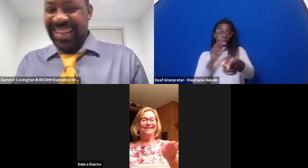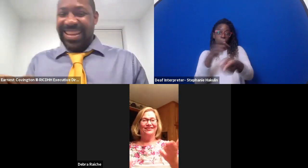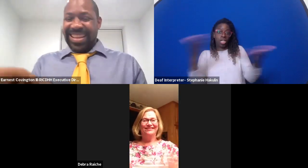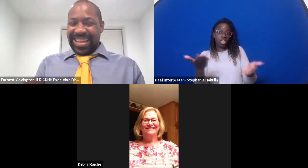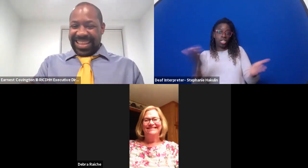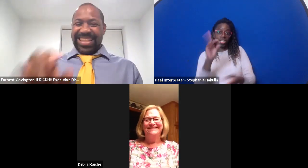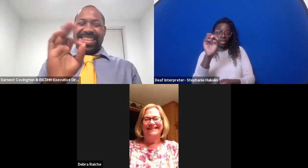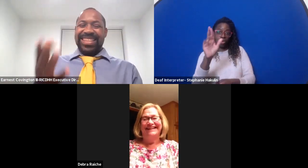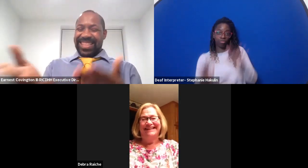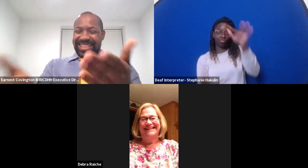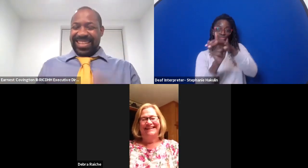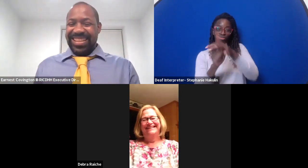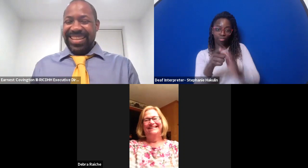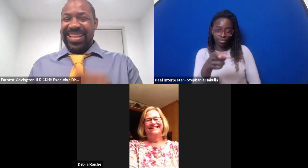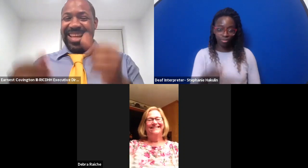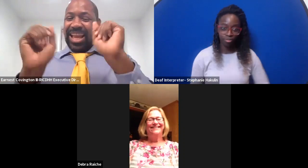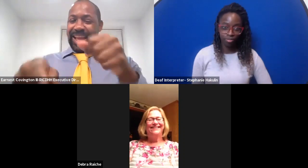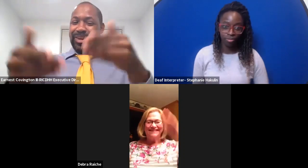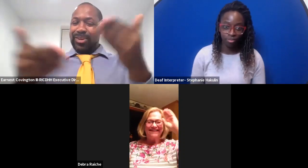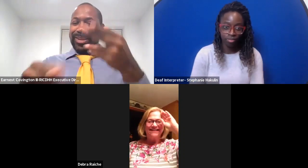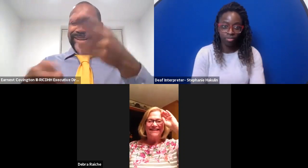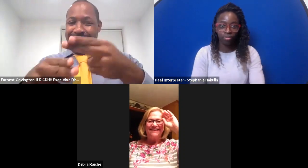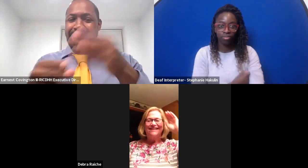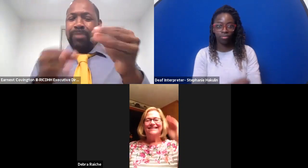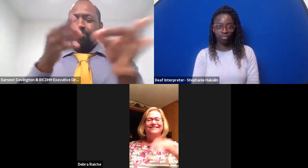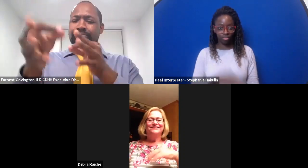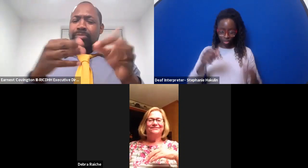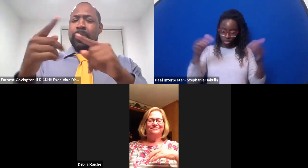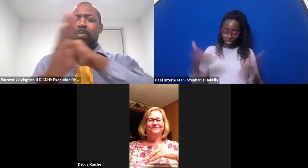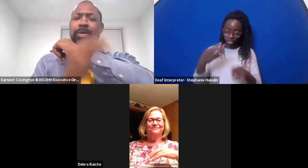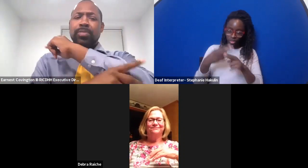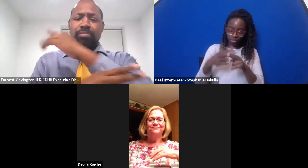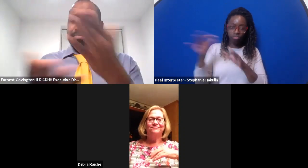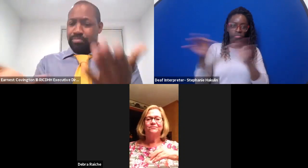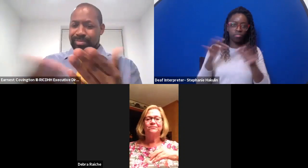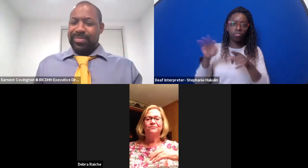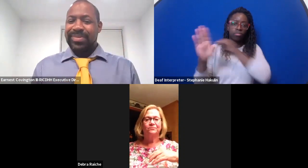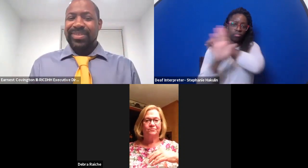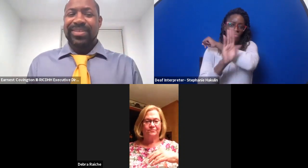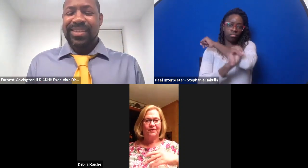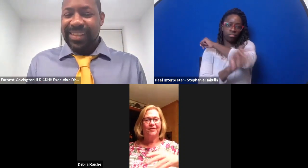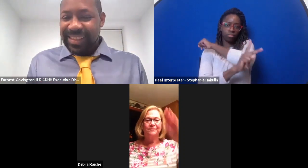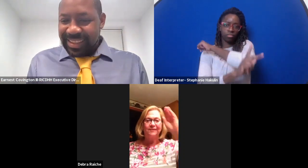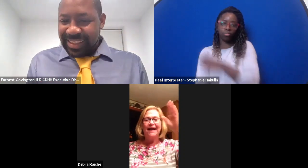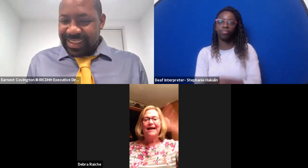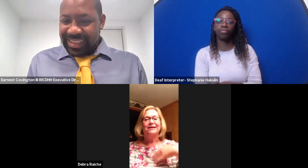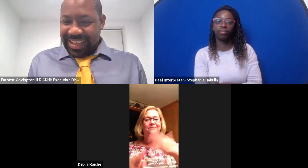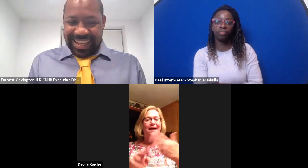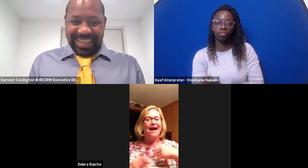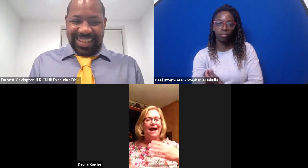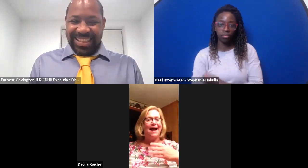Sorry, Deb, I was about to introduce you. I am here, sorry. That's okay. Tell us about Bridgemark,